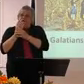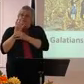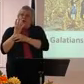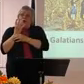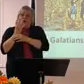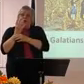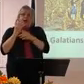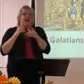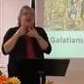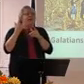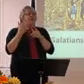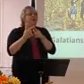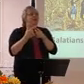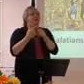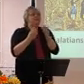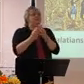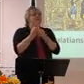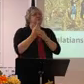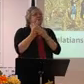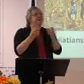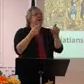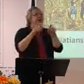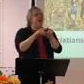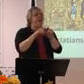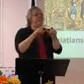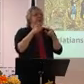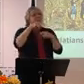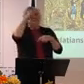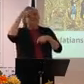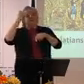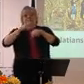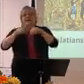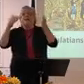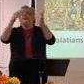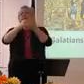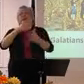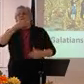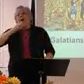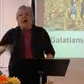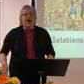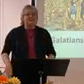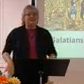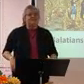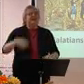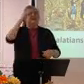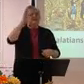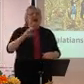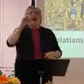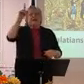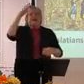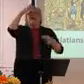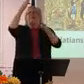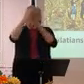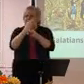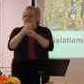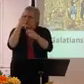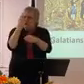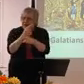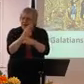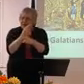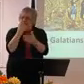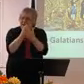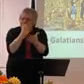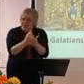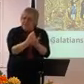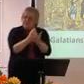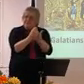then spring arrives and summer comes again. God is faithful. Amen? Amen.